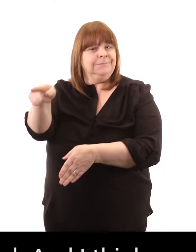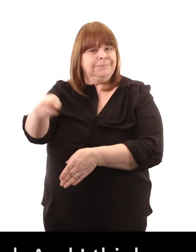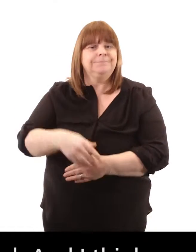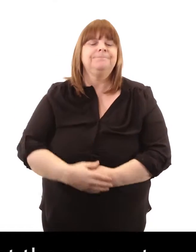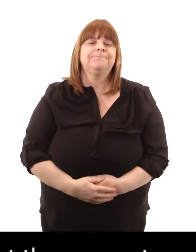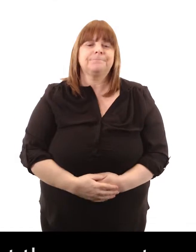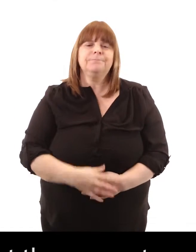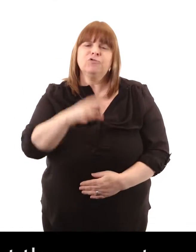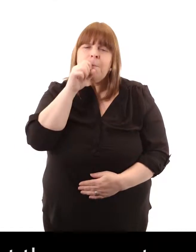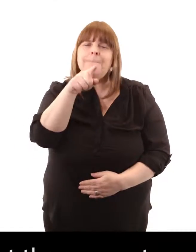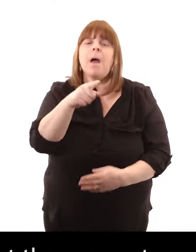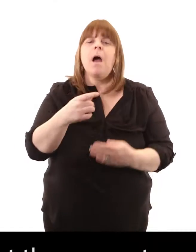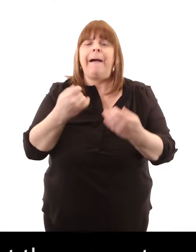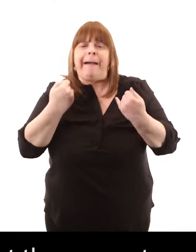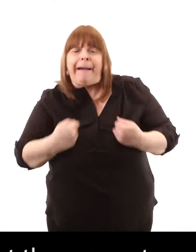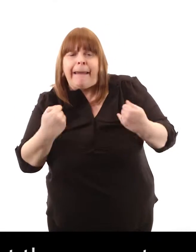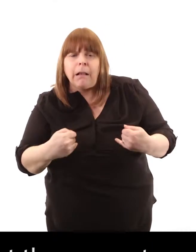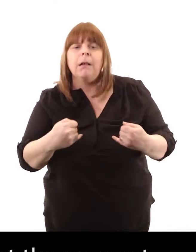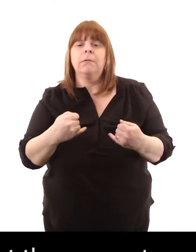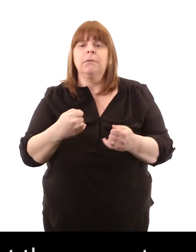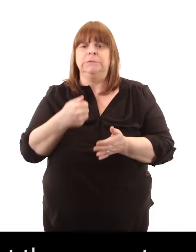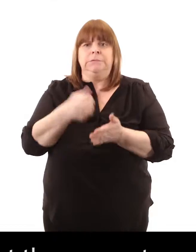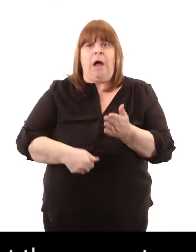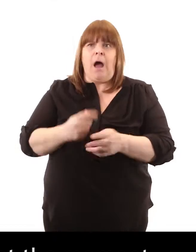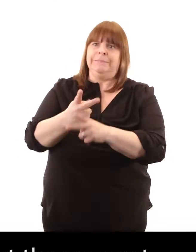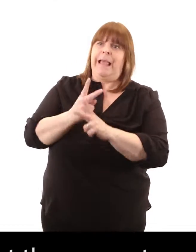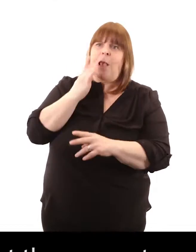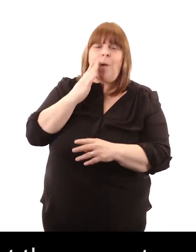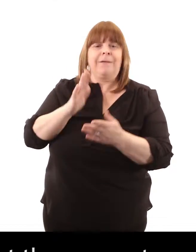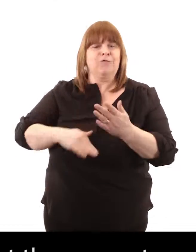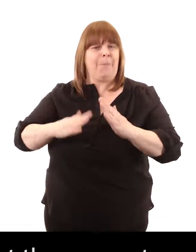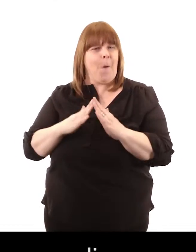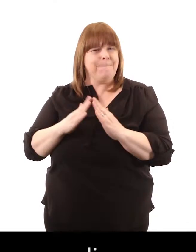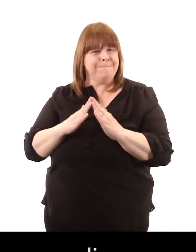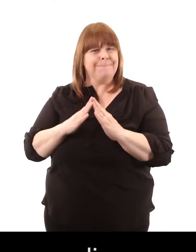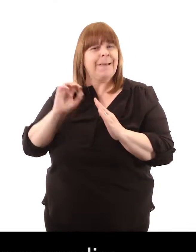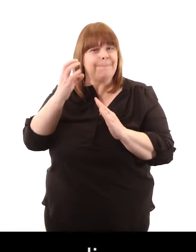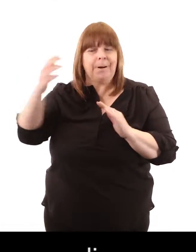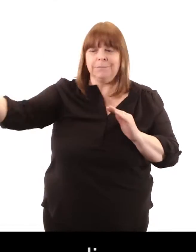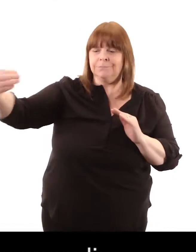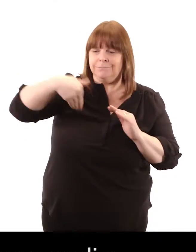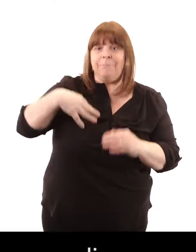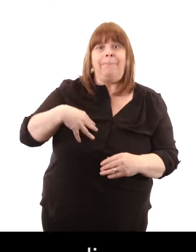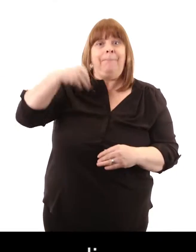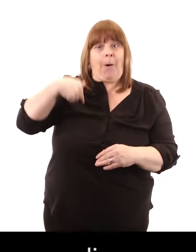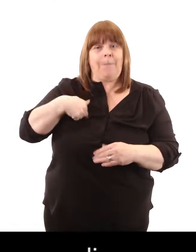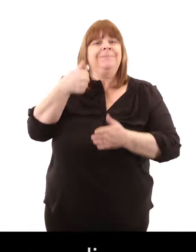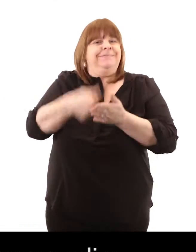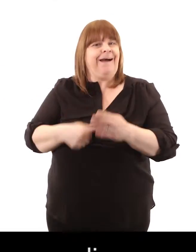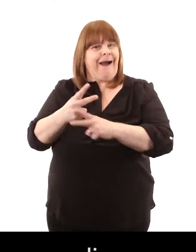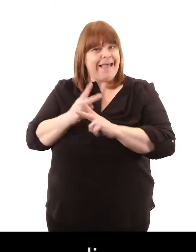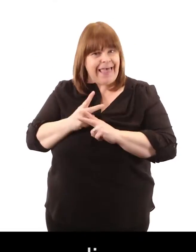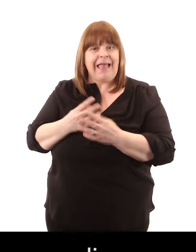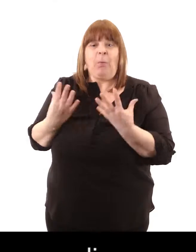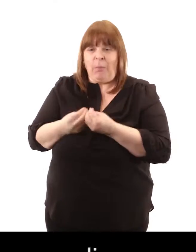your care when you're critically ill starts at the moment that you're picked up by that ambulance by specialist trained paramedics. It